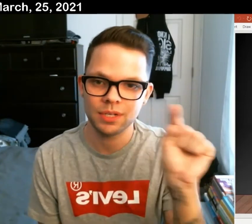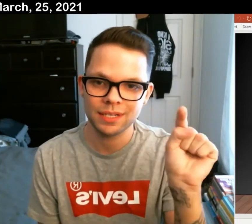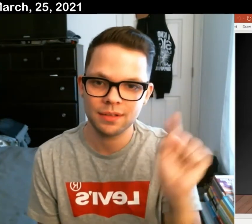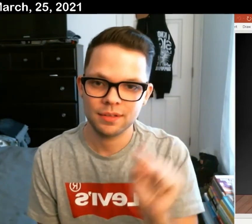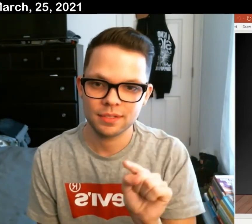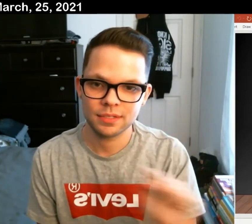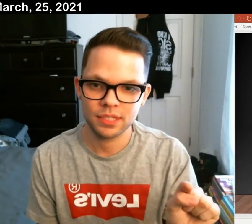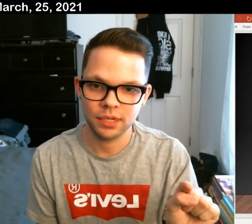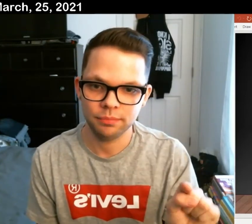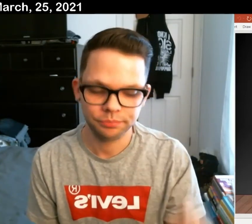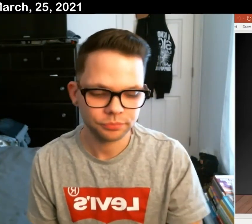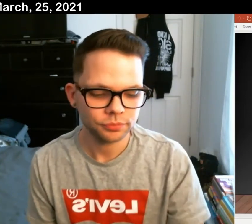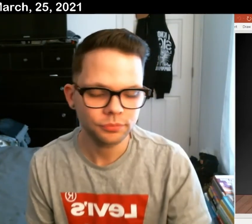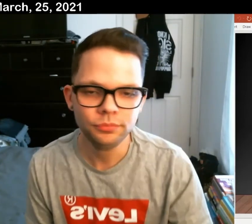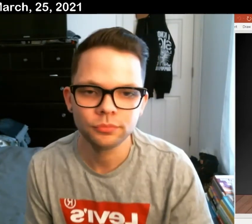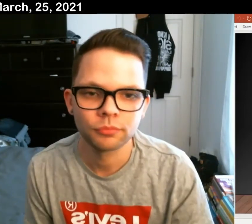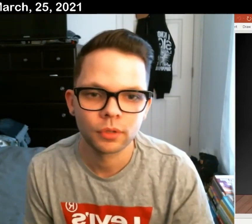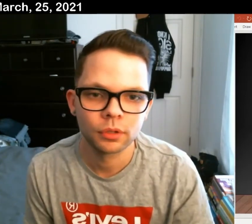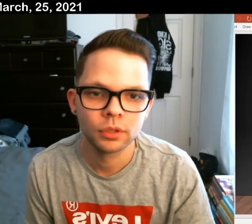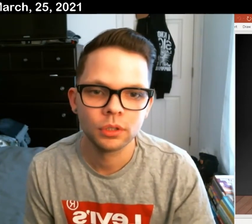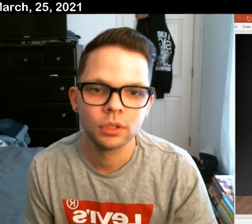So Z.